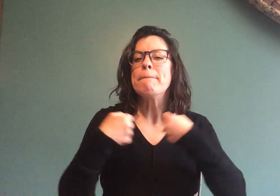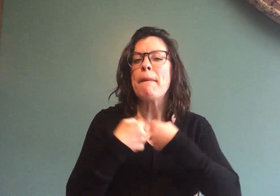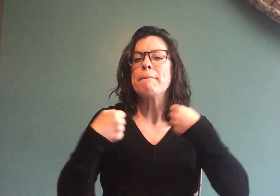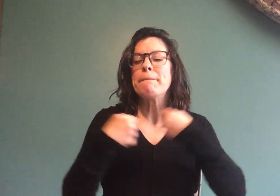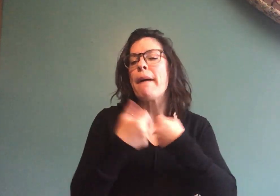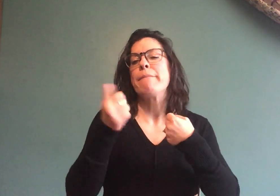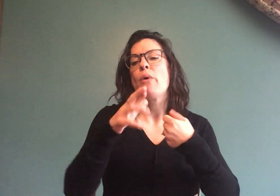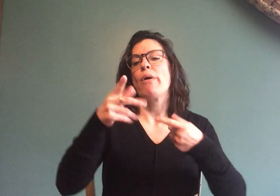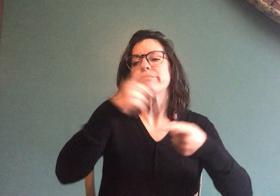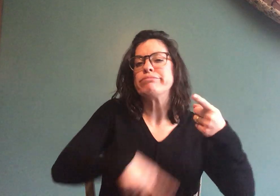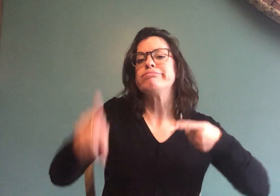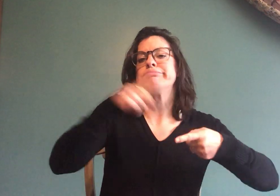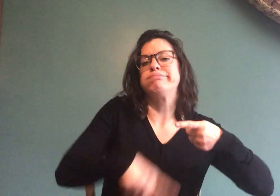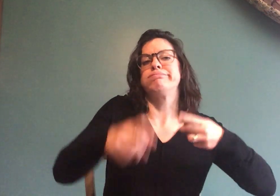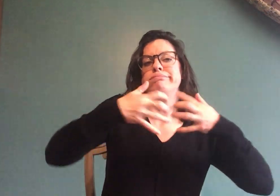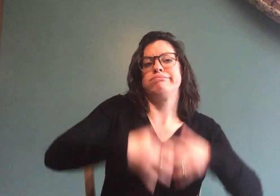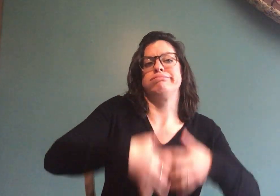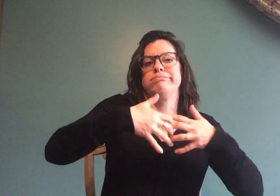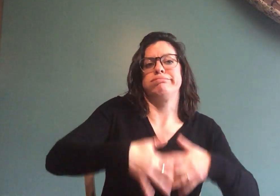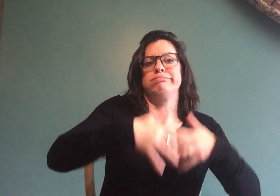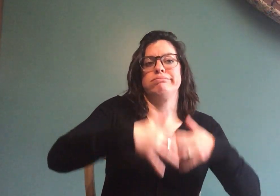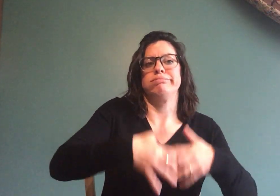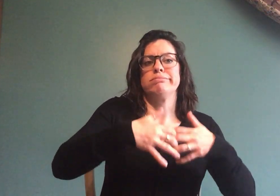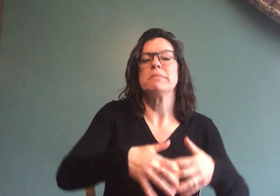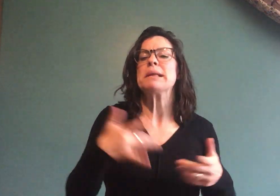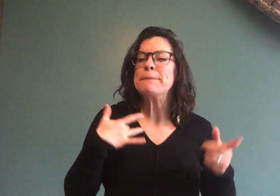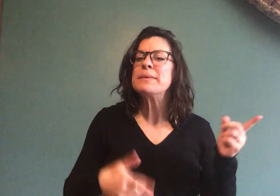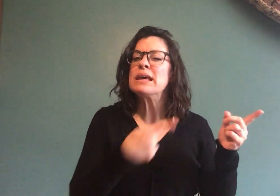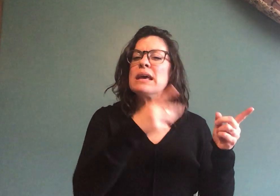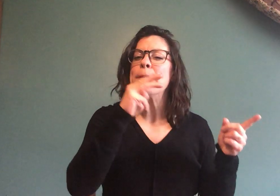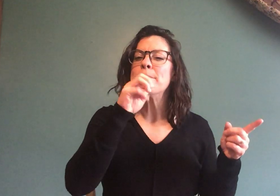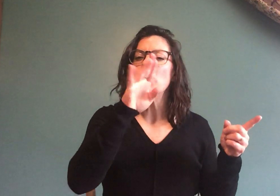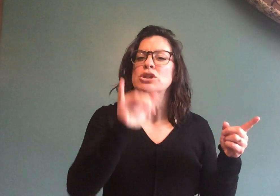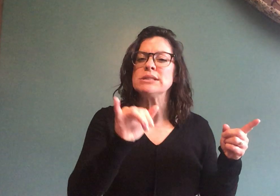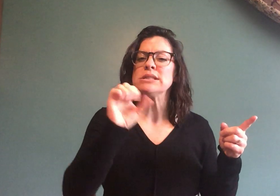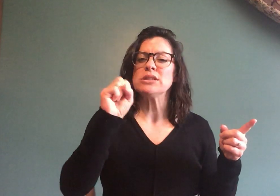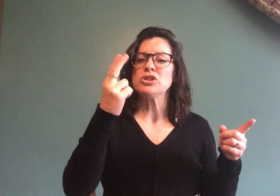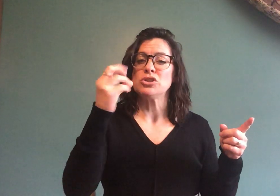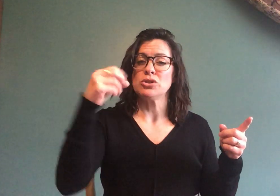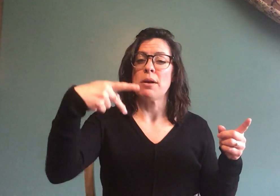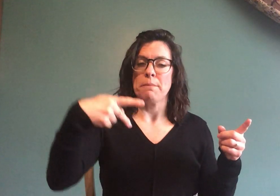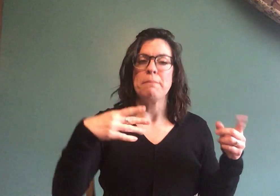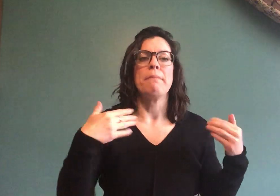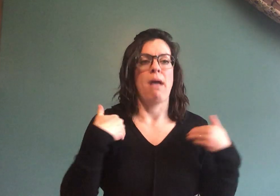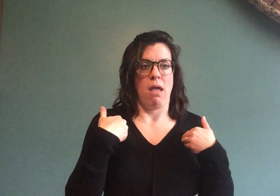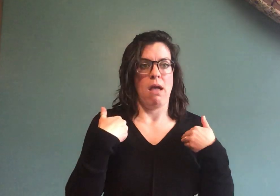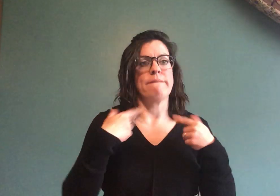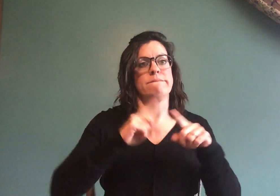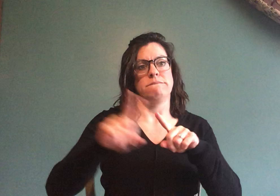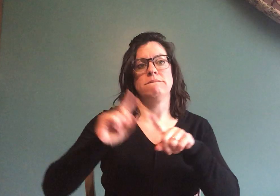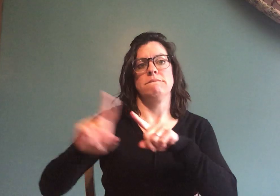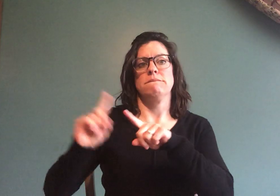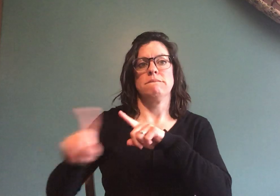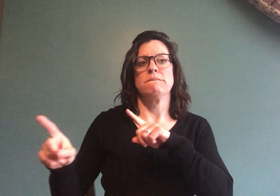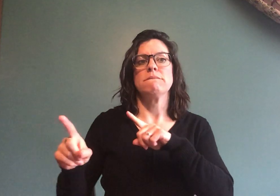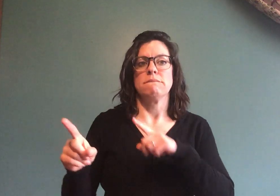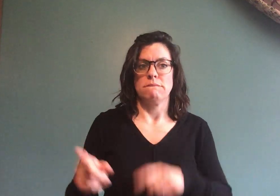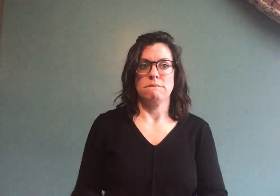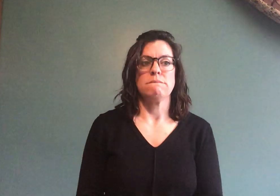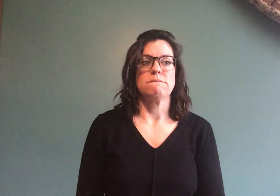East, if we took the cover off, okay, we would see the belt, right? So now,